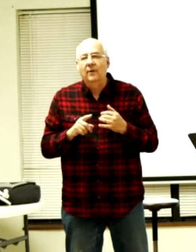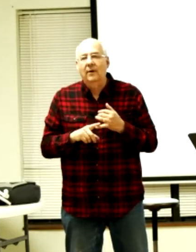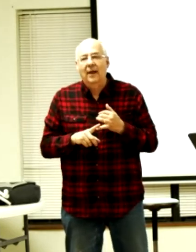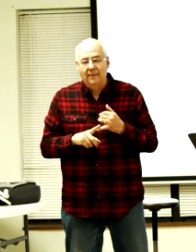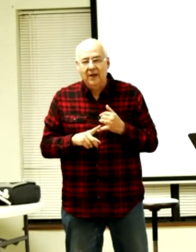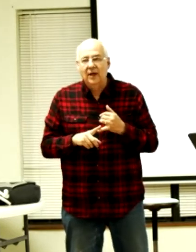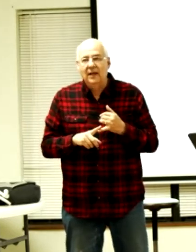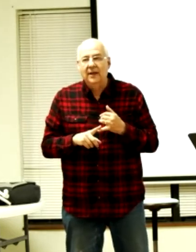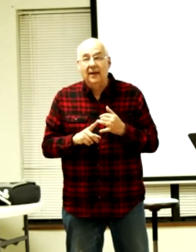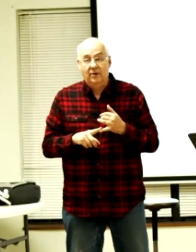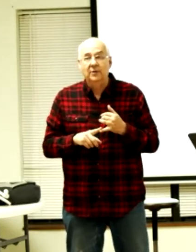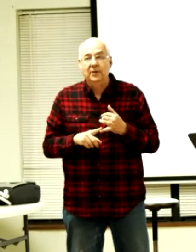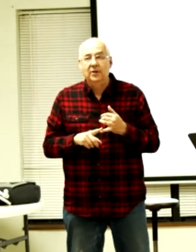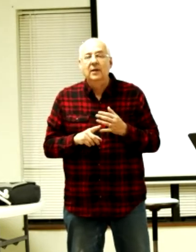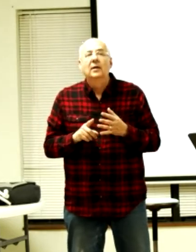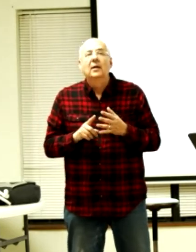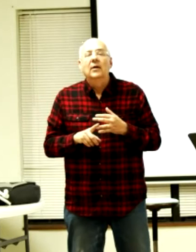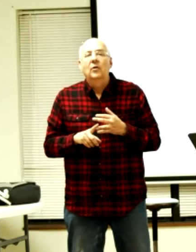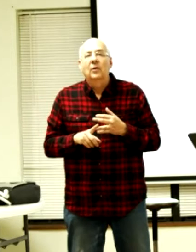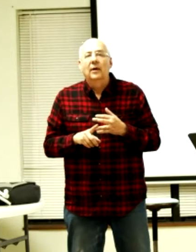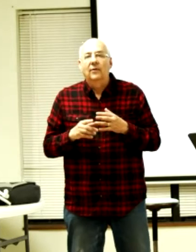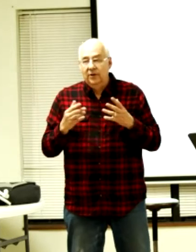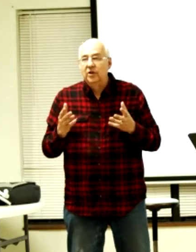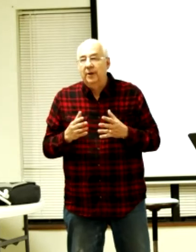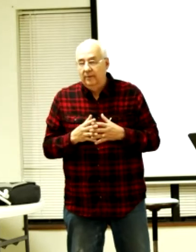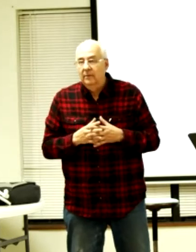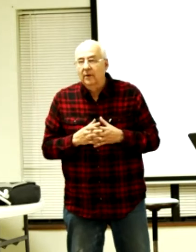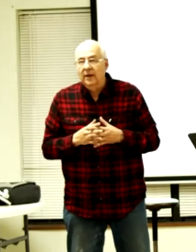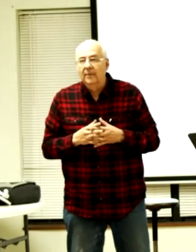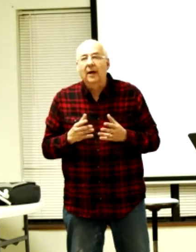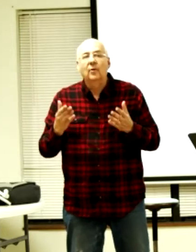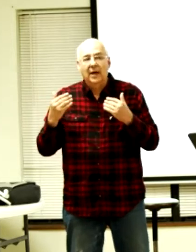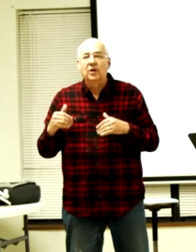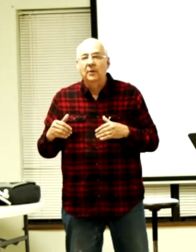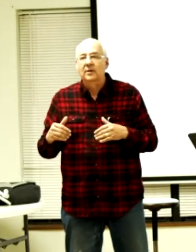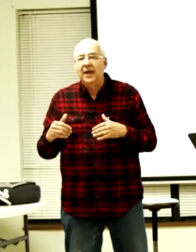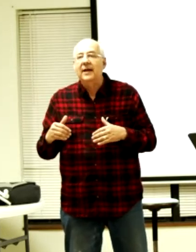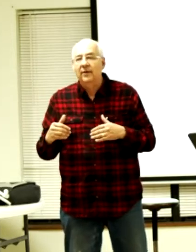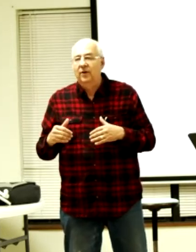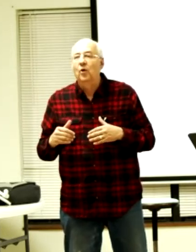for like a major holiday like Christmas or over the summer, okay? But otherwise, she would stay here in the dorm.